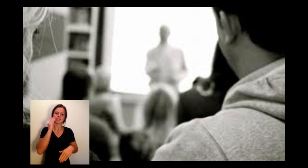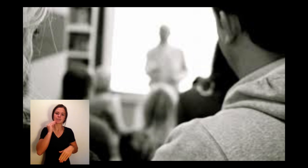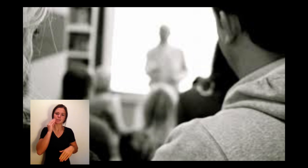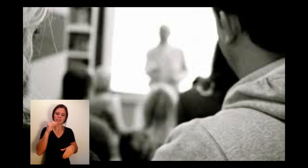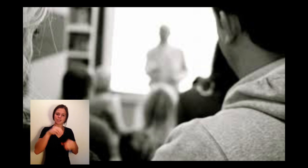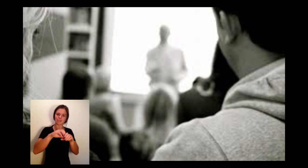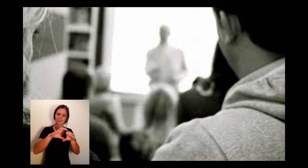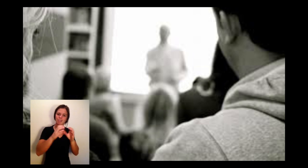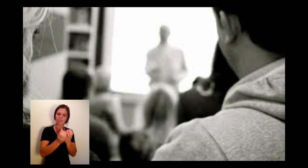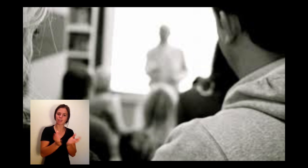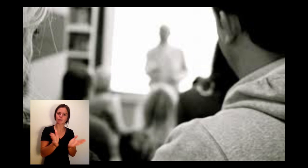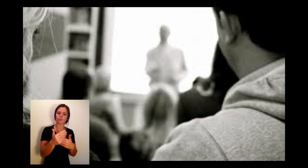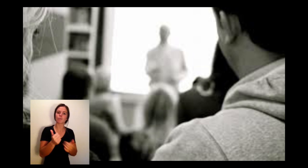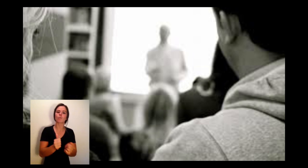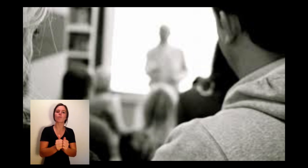classroom without outside assistance.